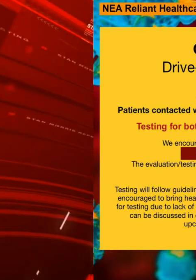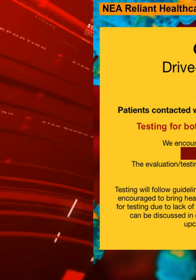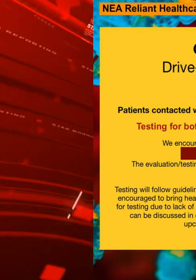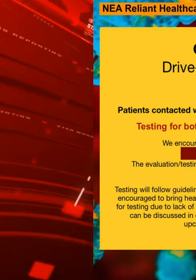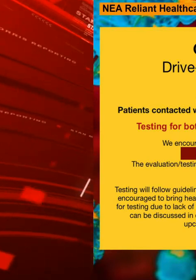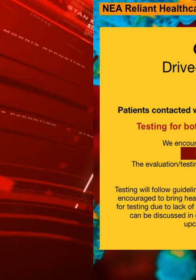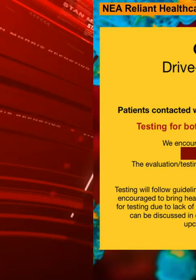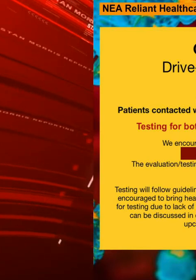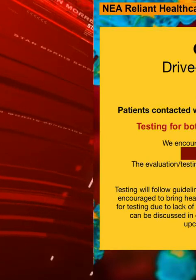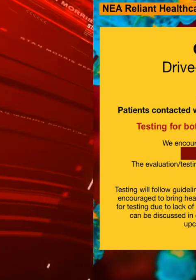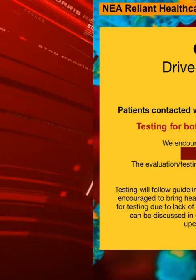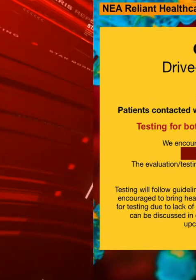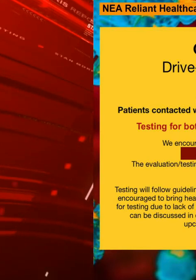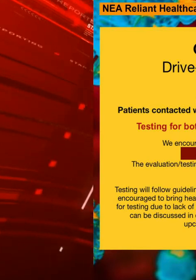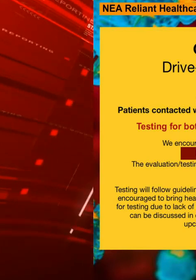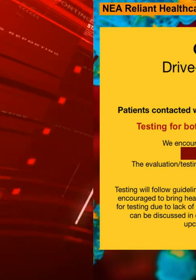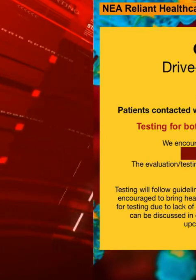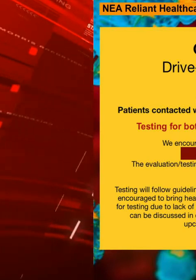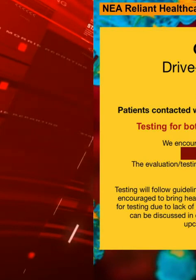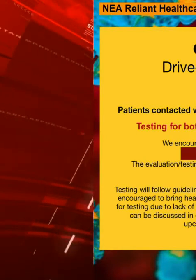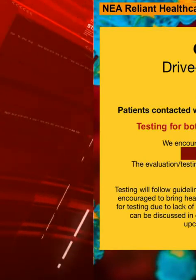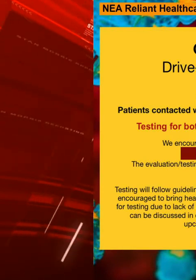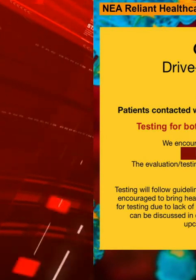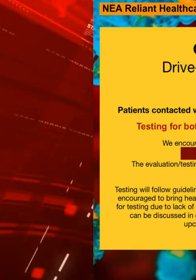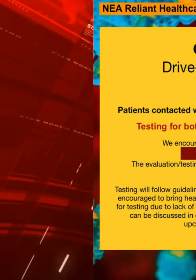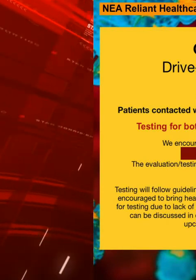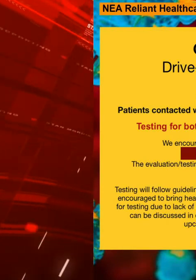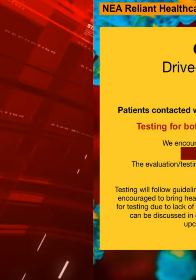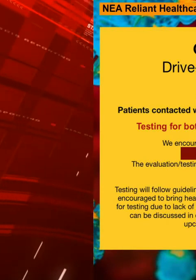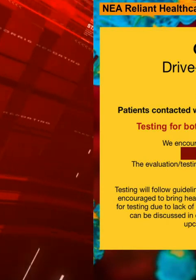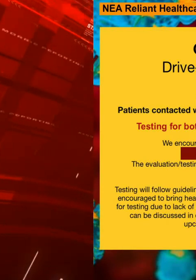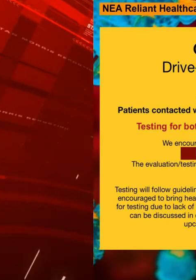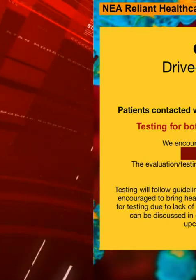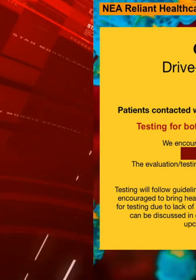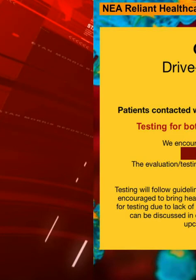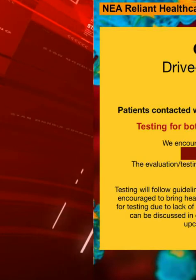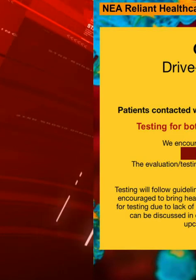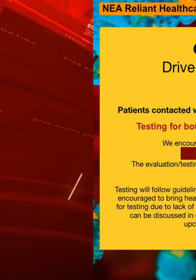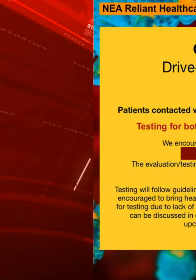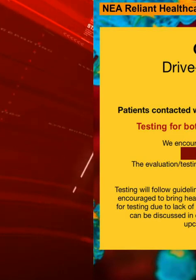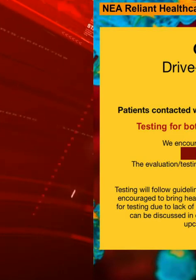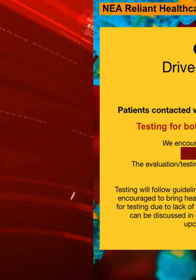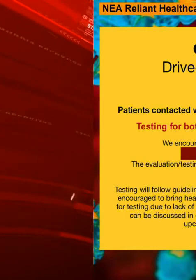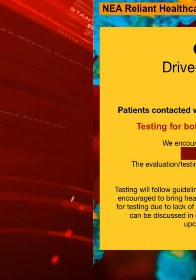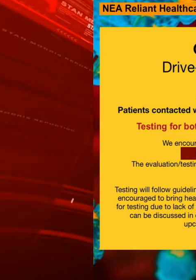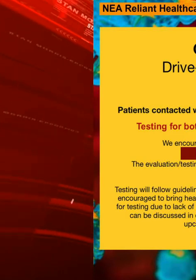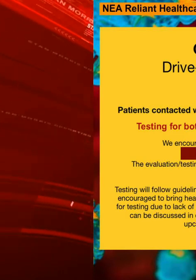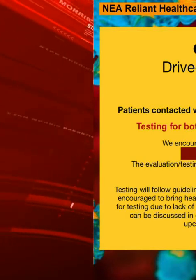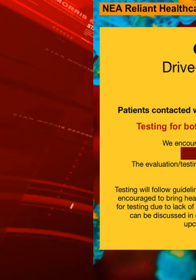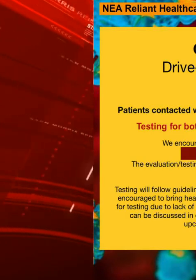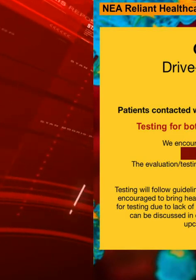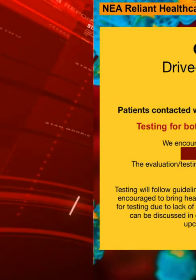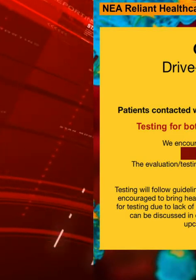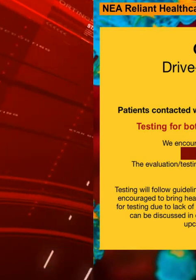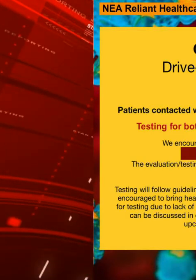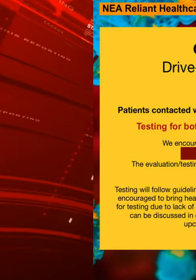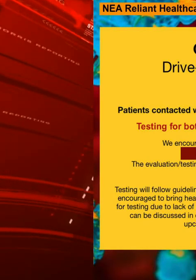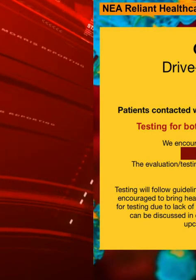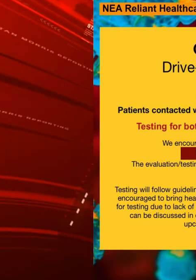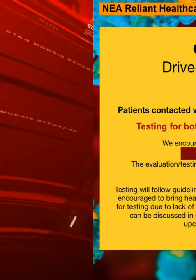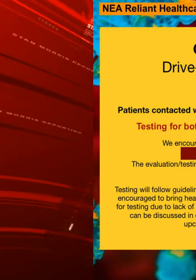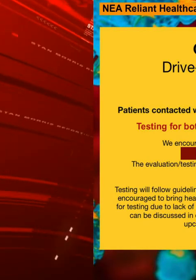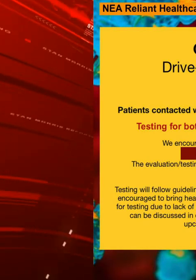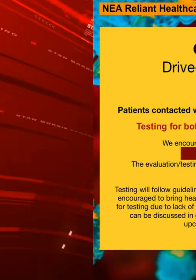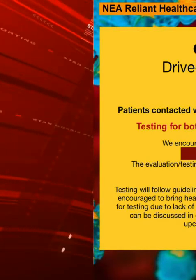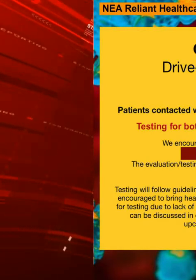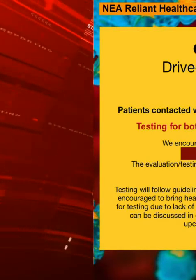is for us to get more testing. So it's good work being done by Dr. David Diffenay and NEA Reliant Healthcare over there, and we hope that